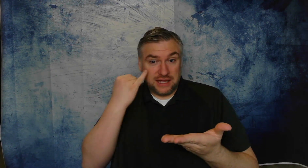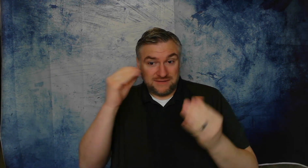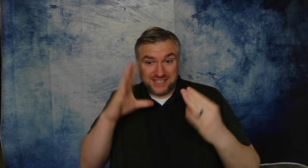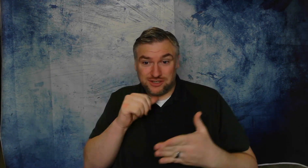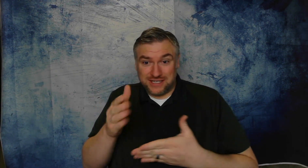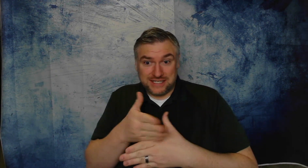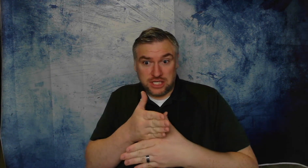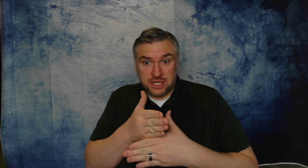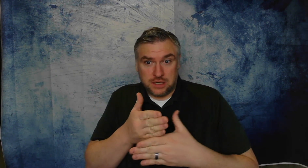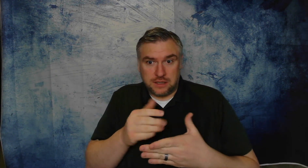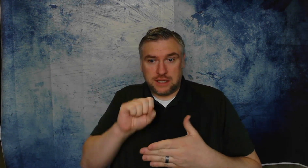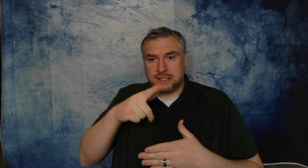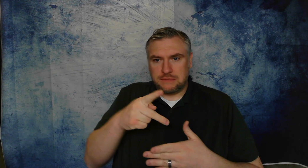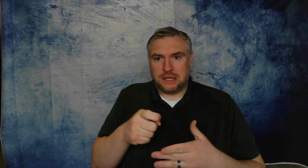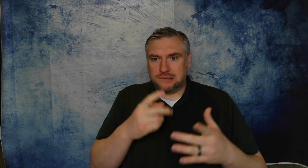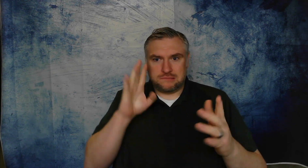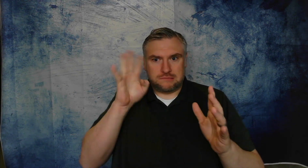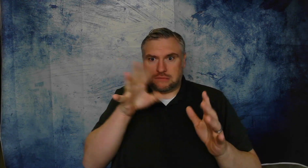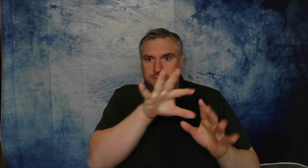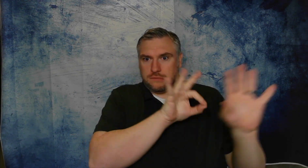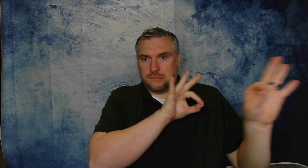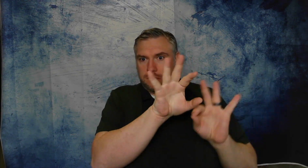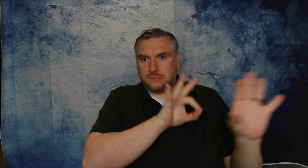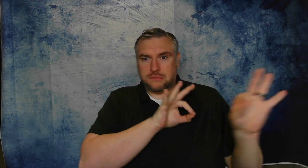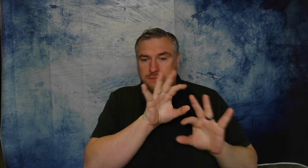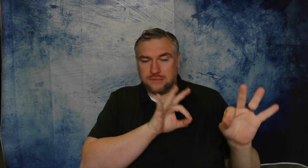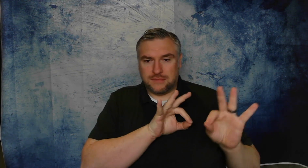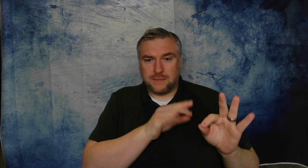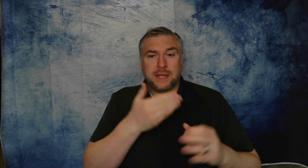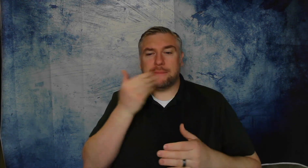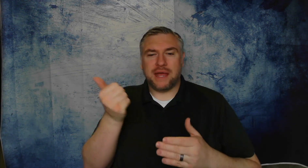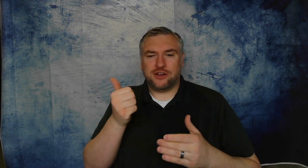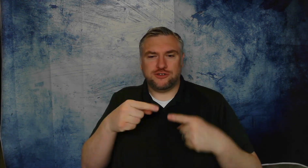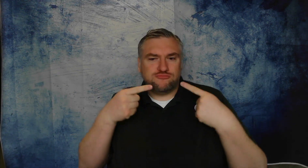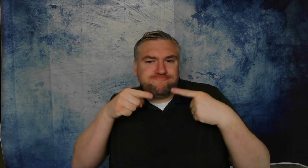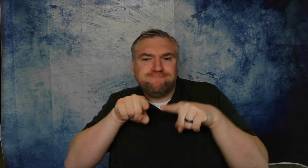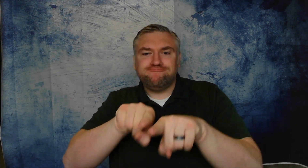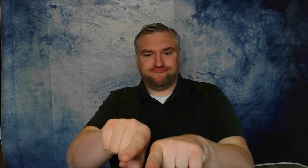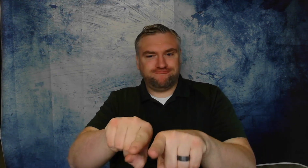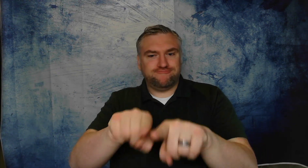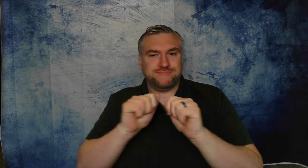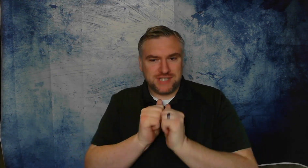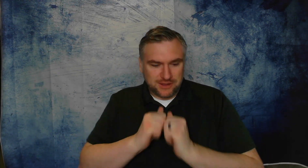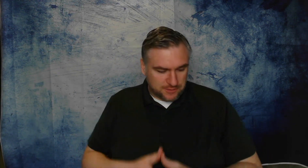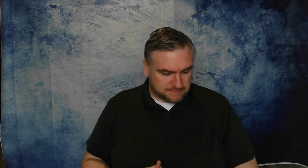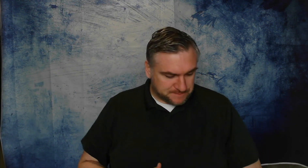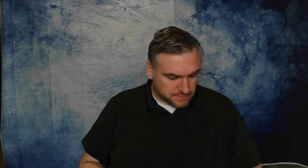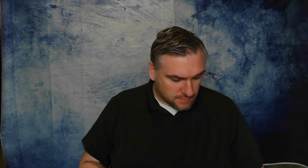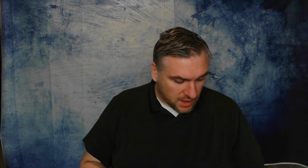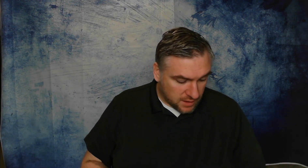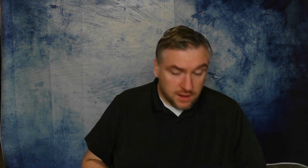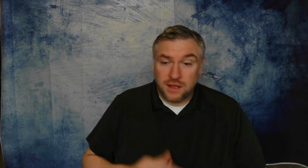You can share things. If the teacher doesn't share, then the SLP just has to kind of make it up and find it themselves. We want to run things in